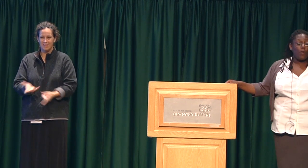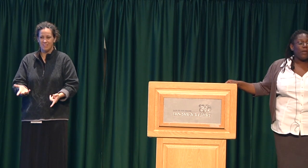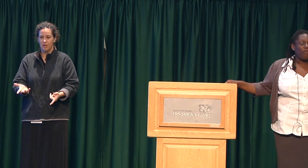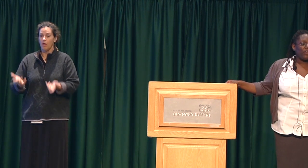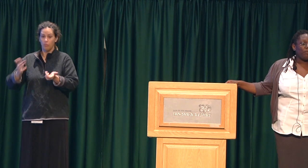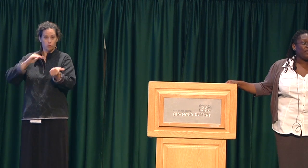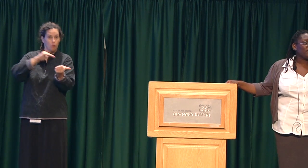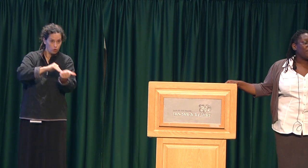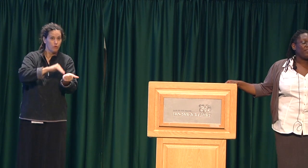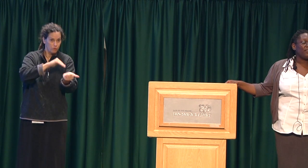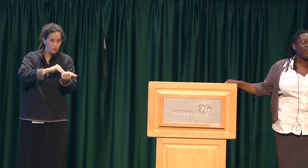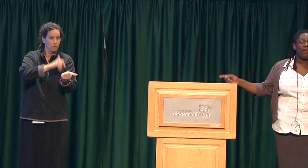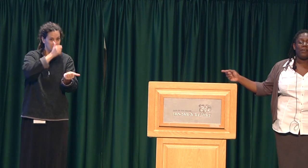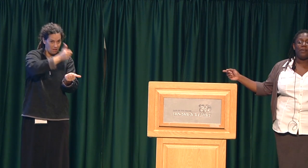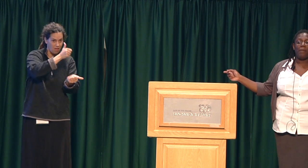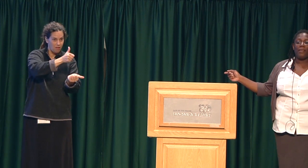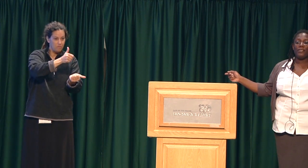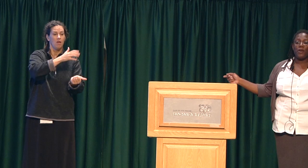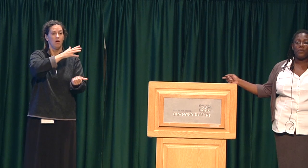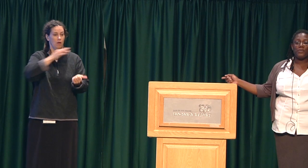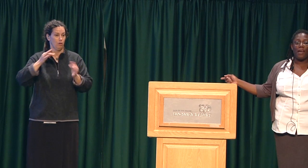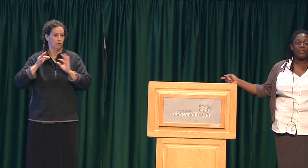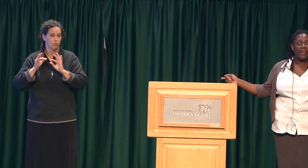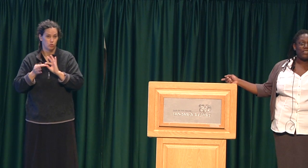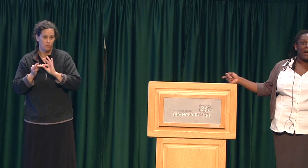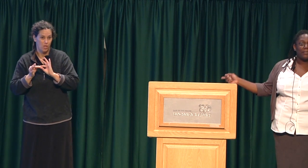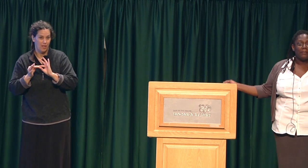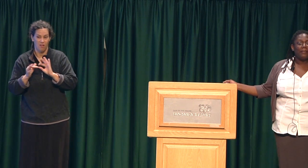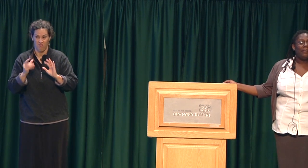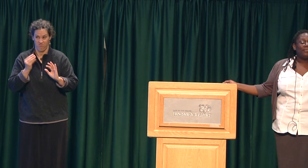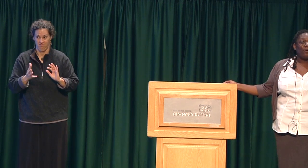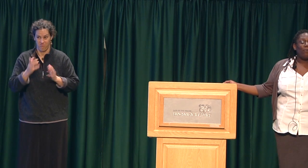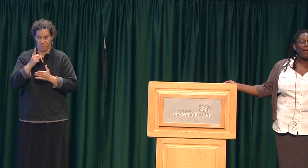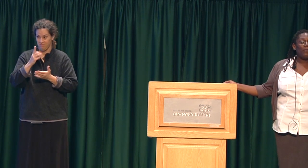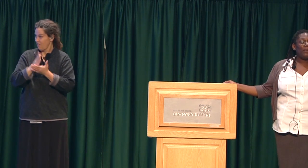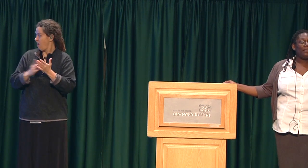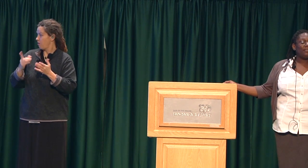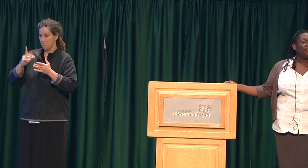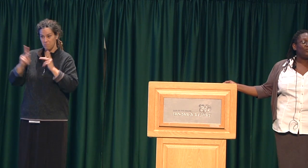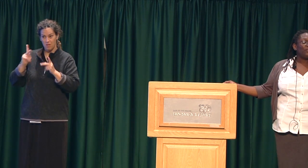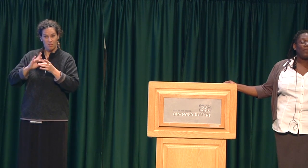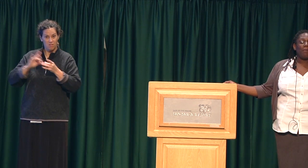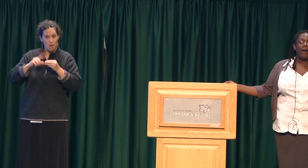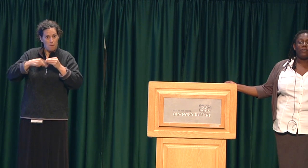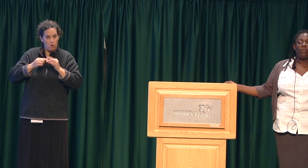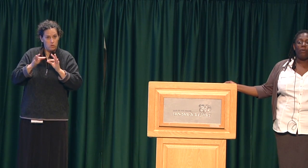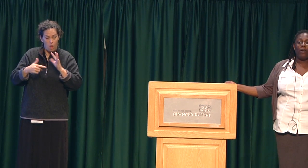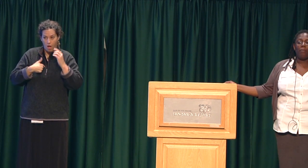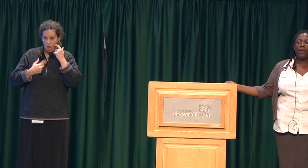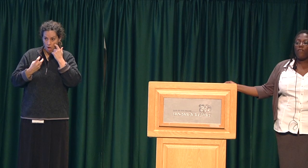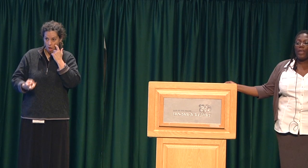the interpreting profession, because some of the things that I heard in here about us interpreters, I was kind of shocked. So maybe we need to do something